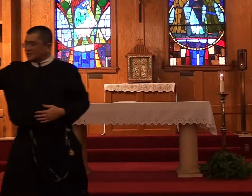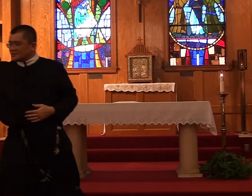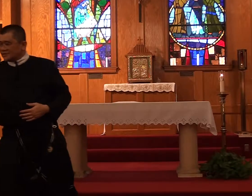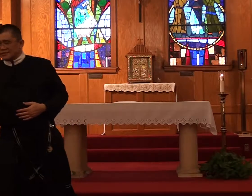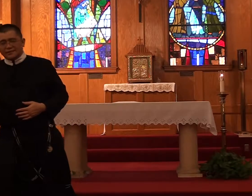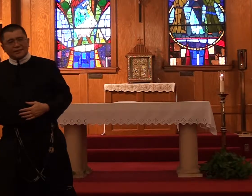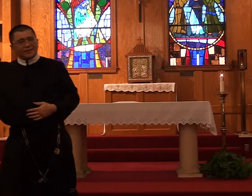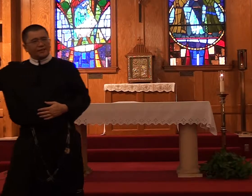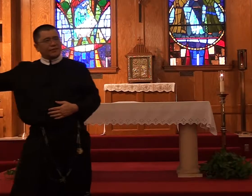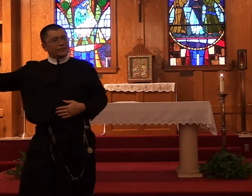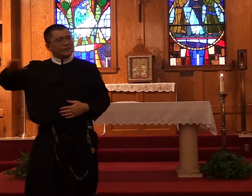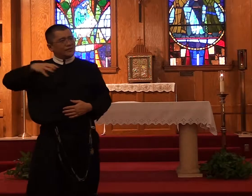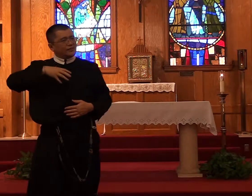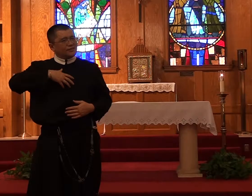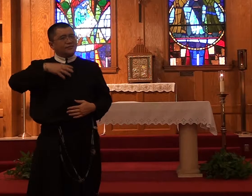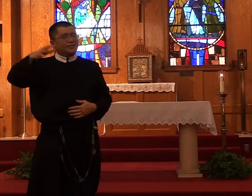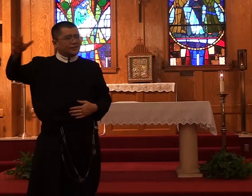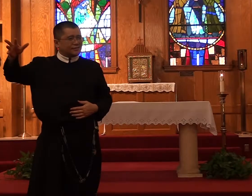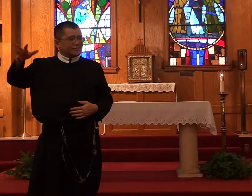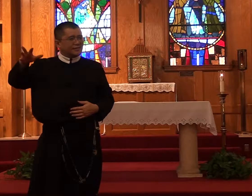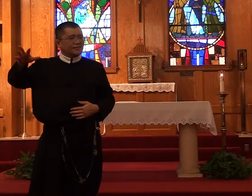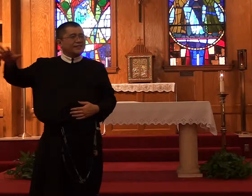children. How about killing yourself and others? It's easy.